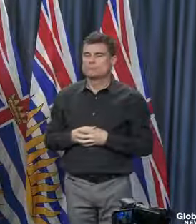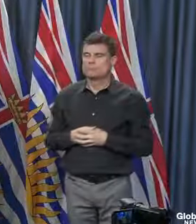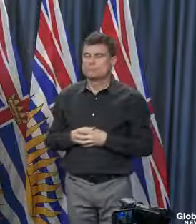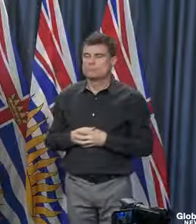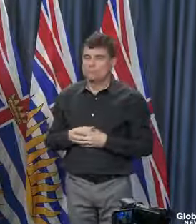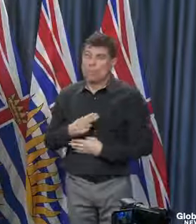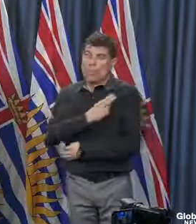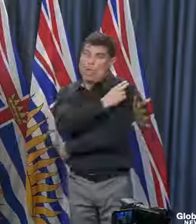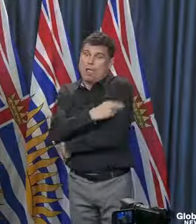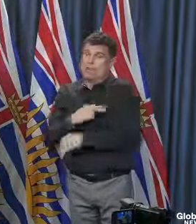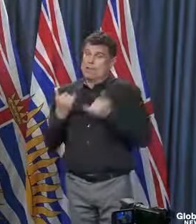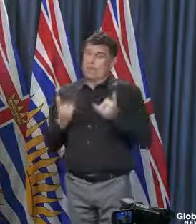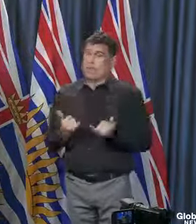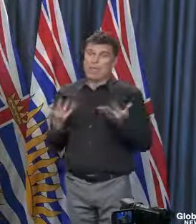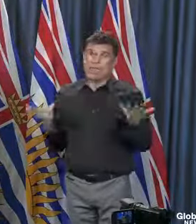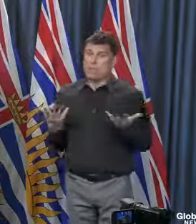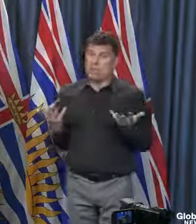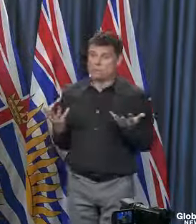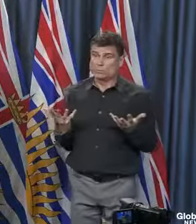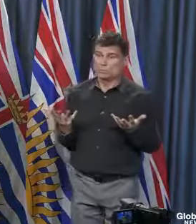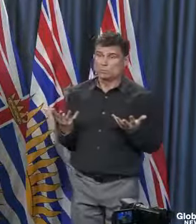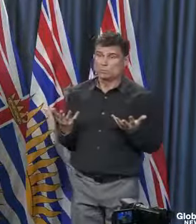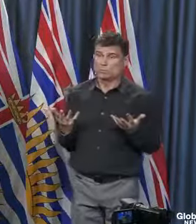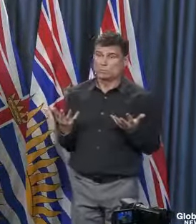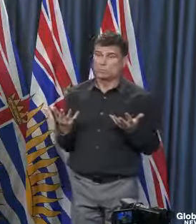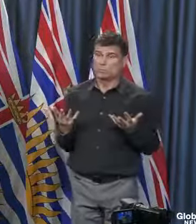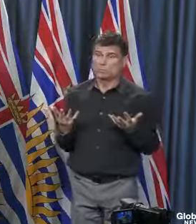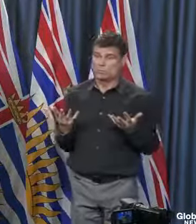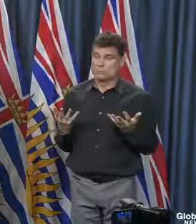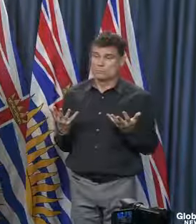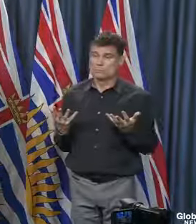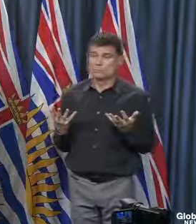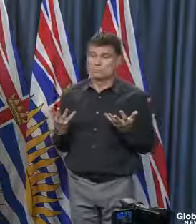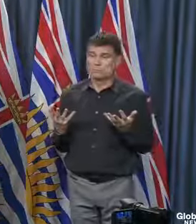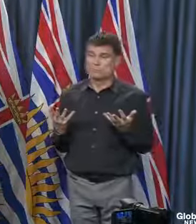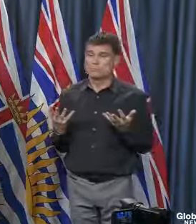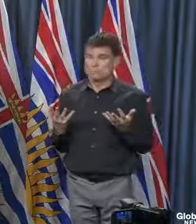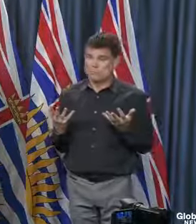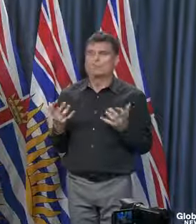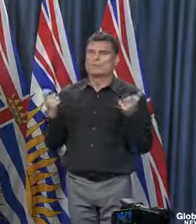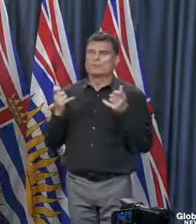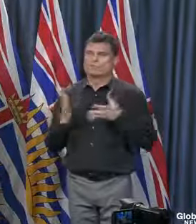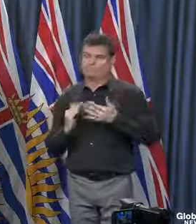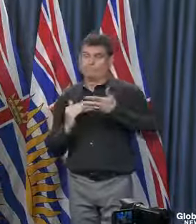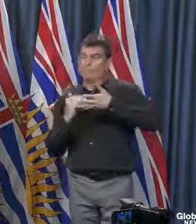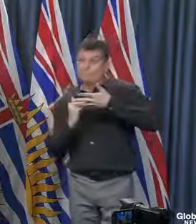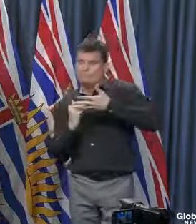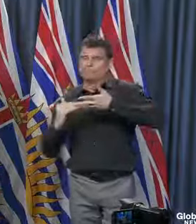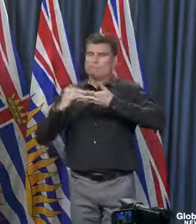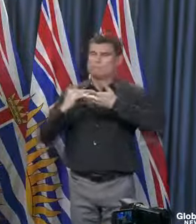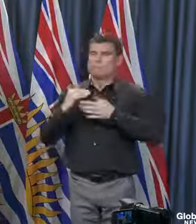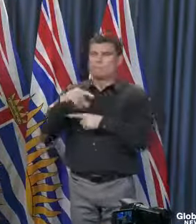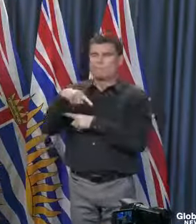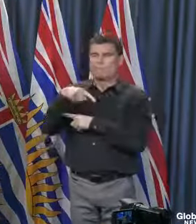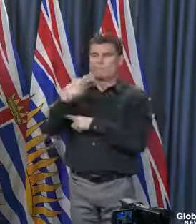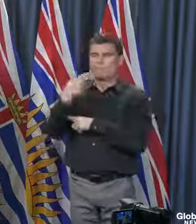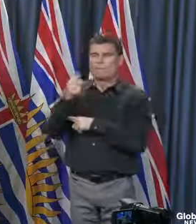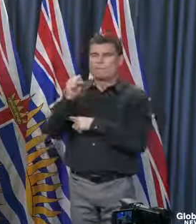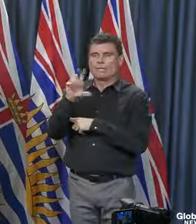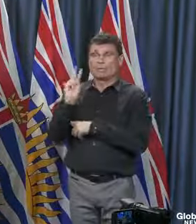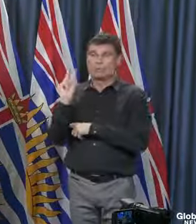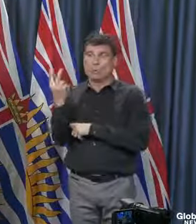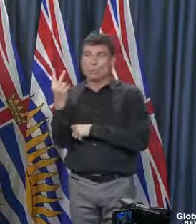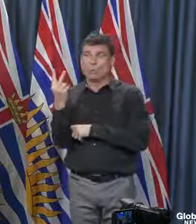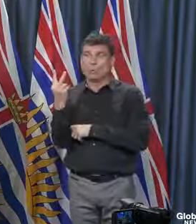phase 2. This means hospitals will only undertake urgent and emergency procedures and will postpone all non-urgent